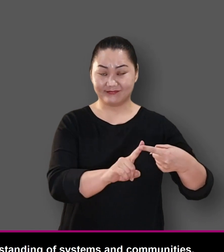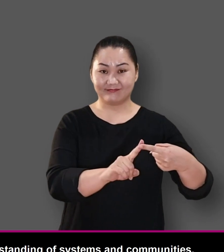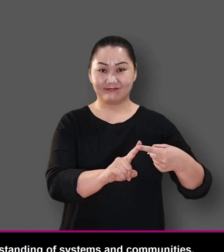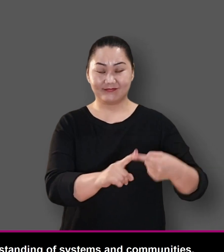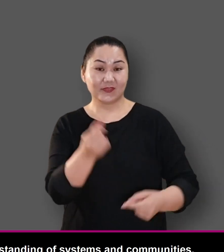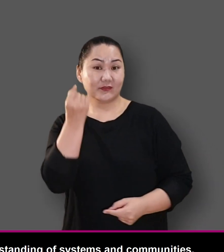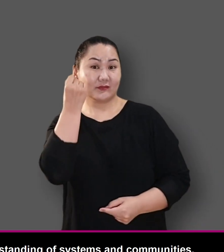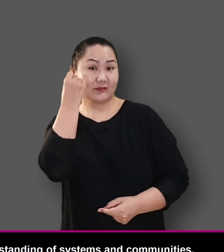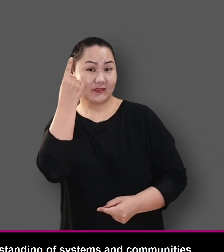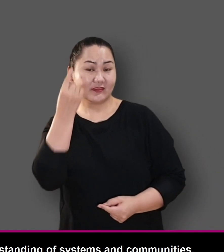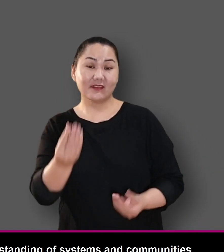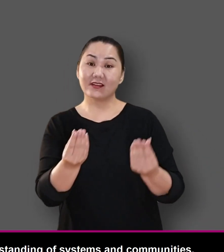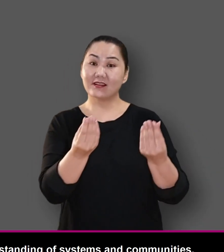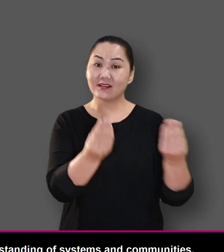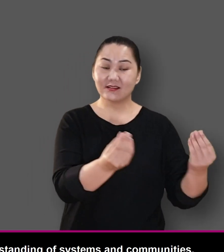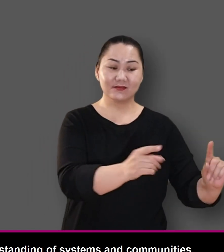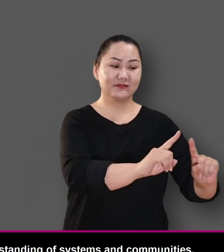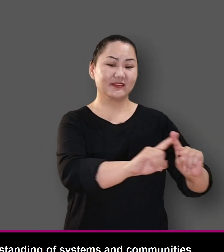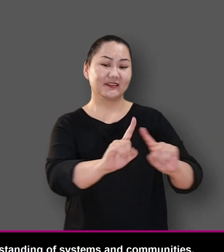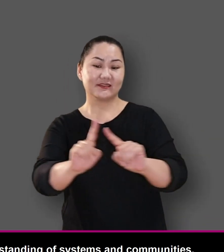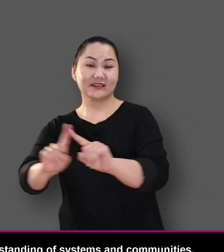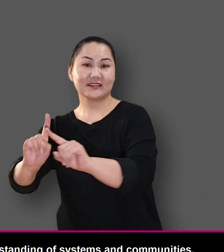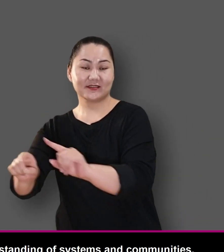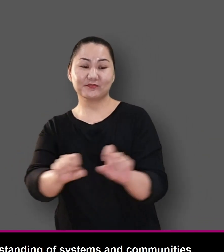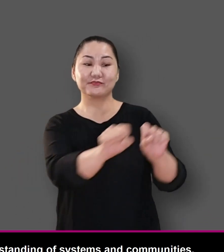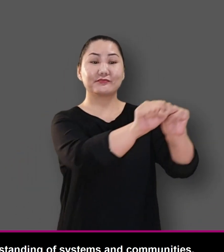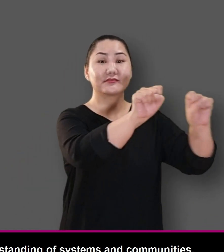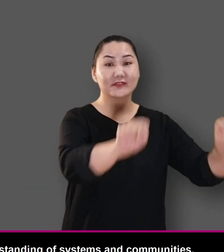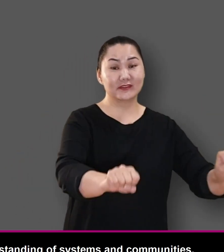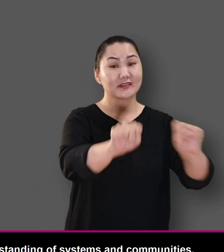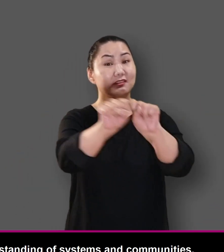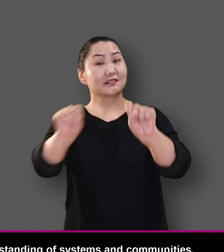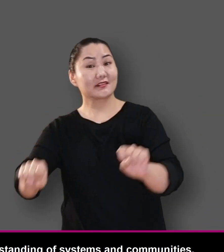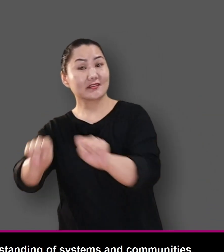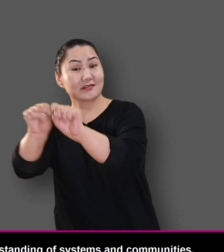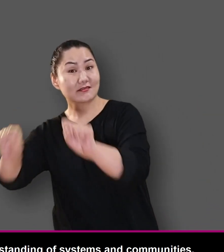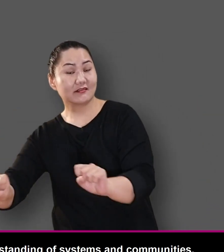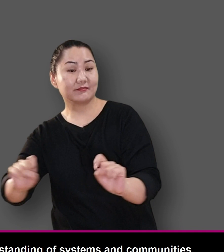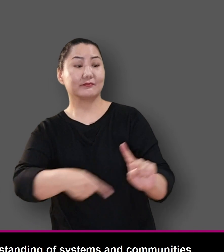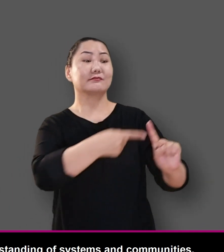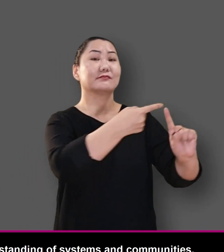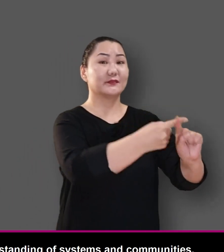VFD delivers on a deeper understanding of systems and communities,